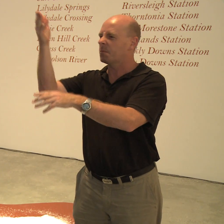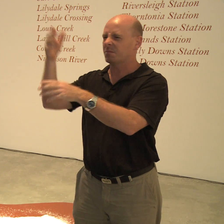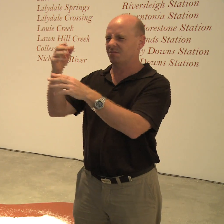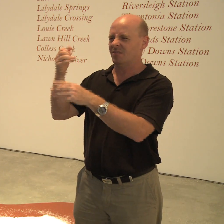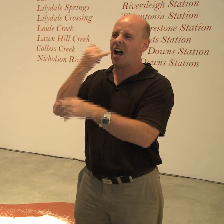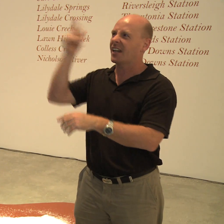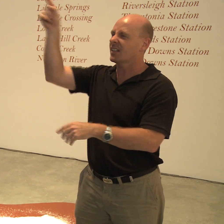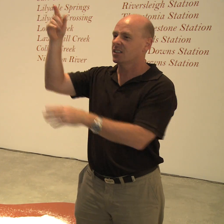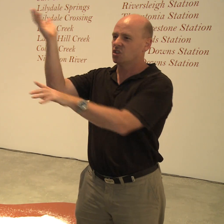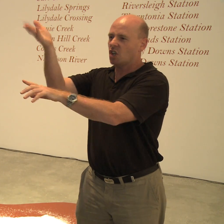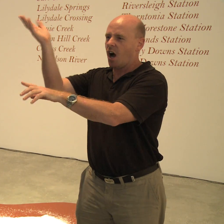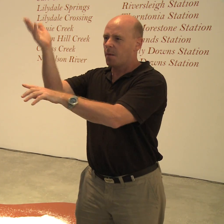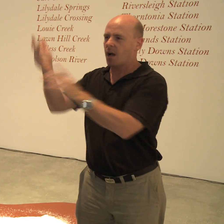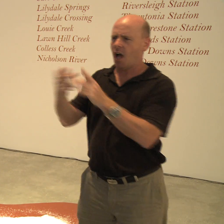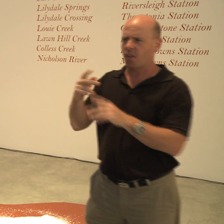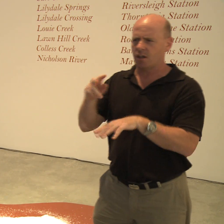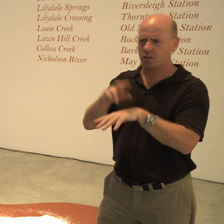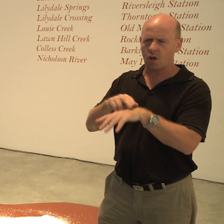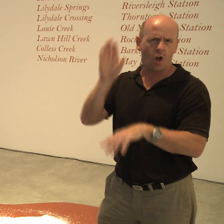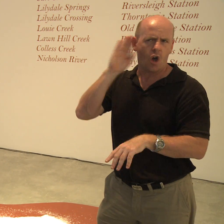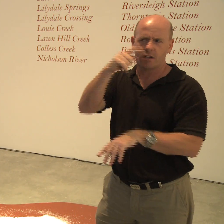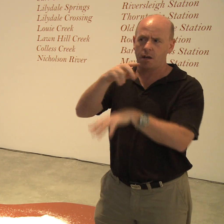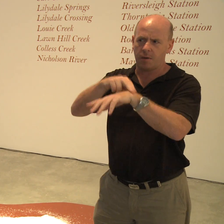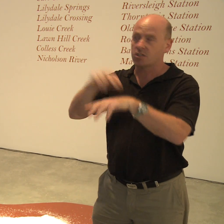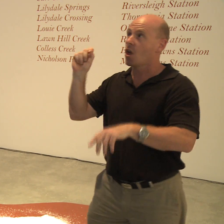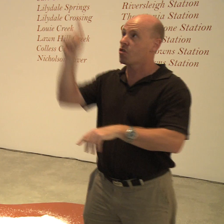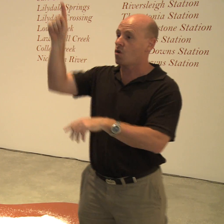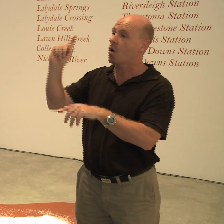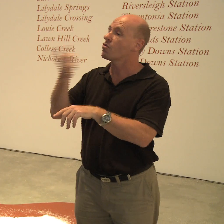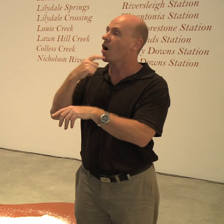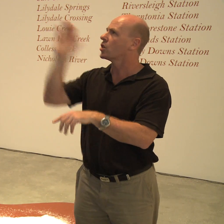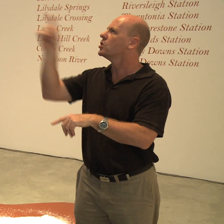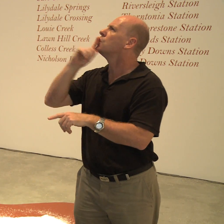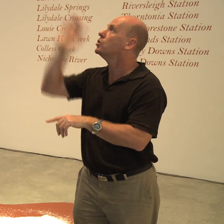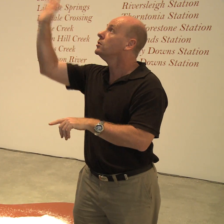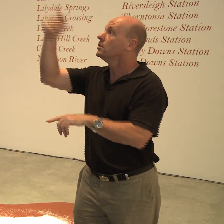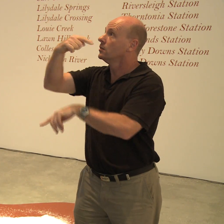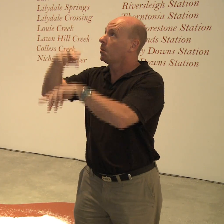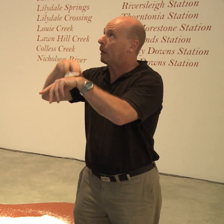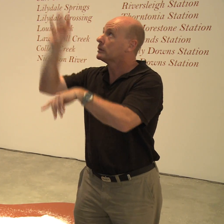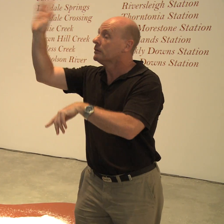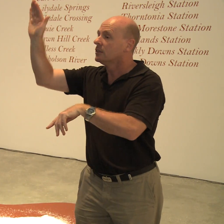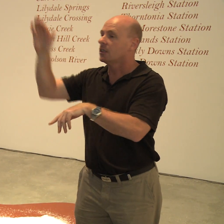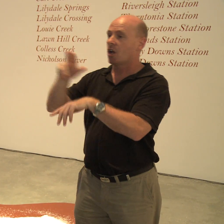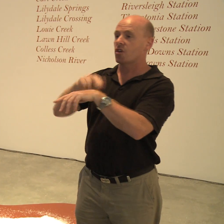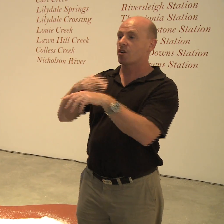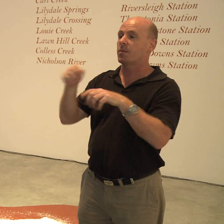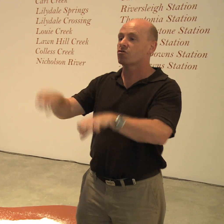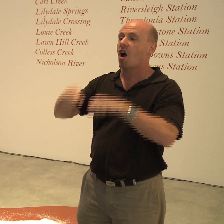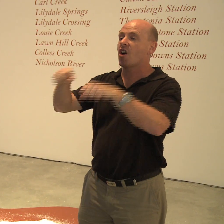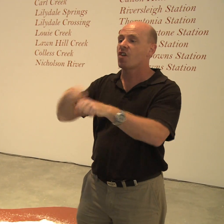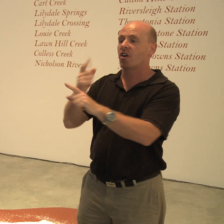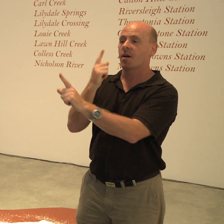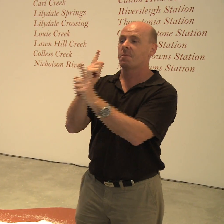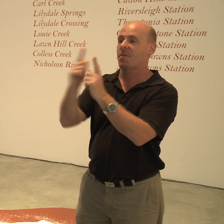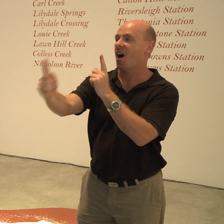axe. The other girl heard the hobble chains and threw a stone up there to make her be quiet. And the troopers just rode by, just